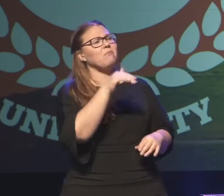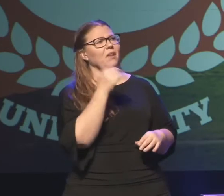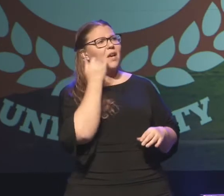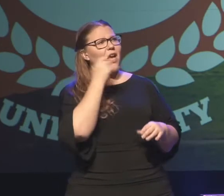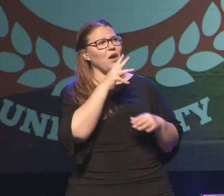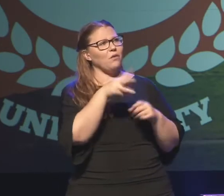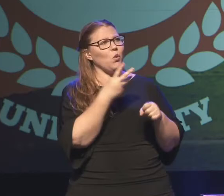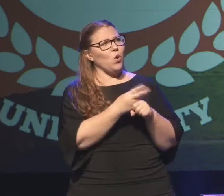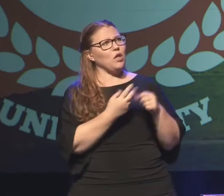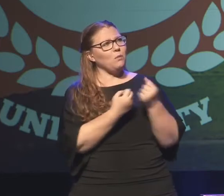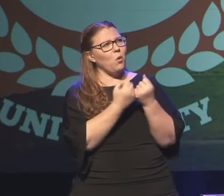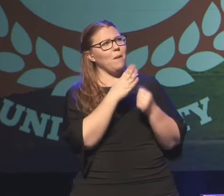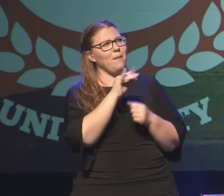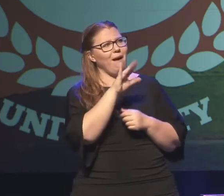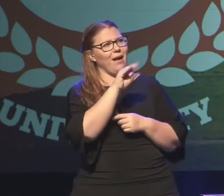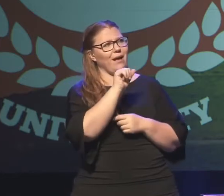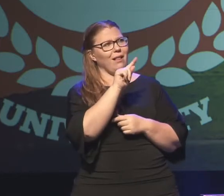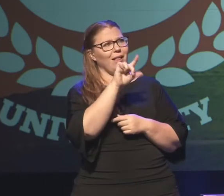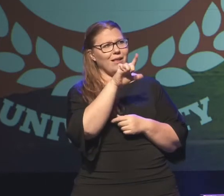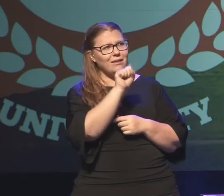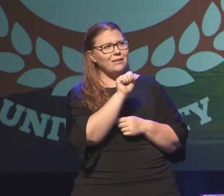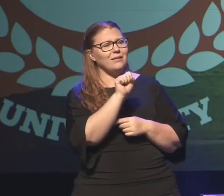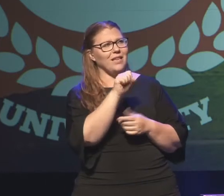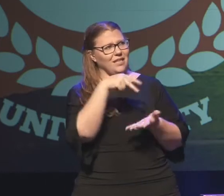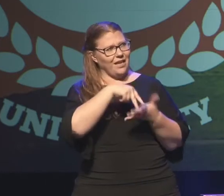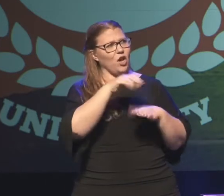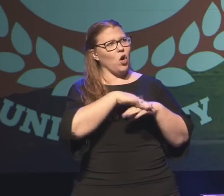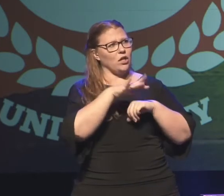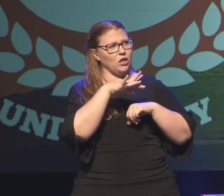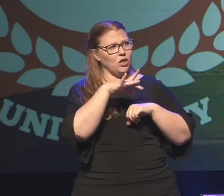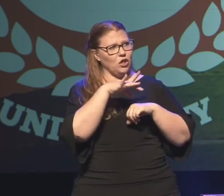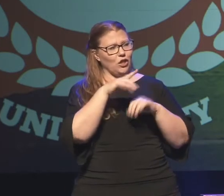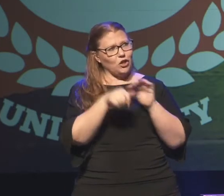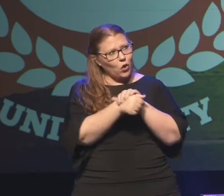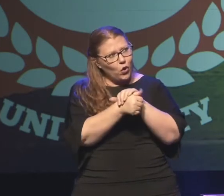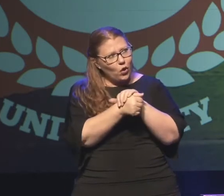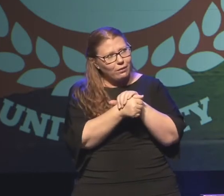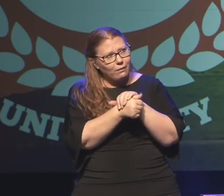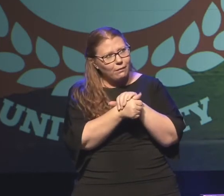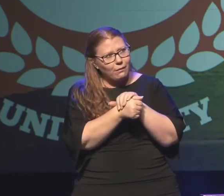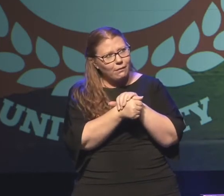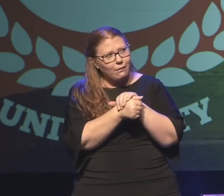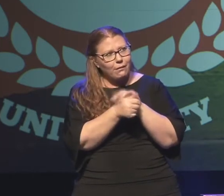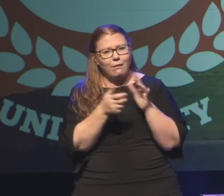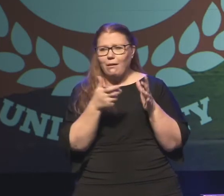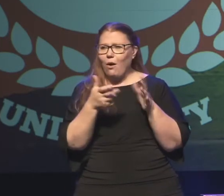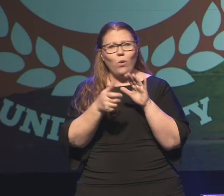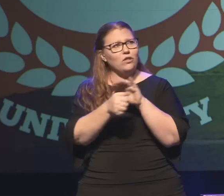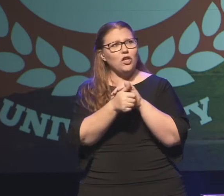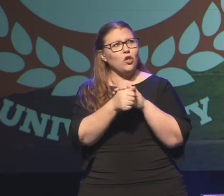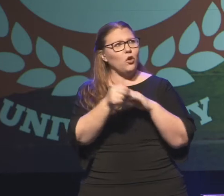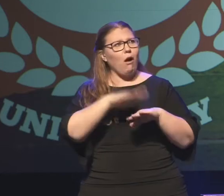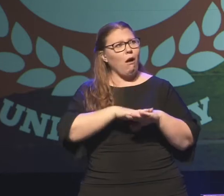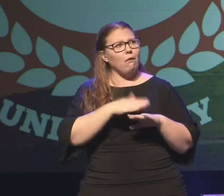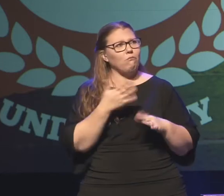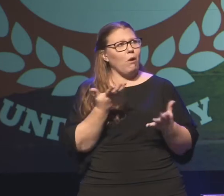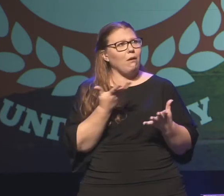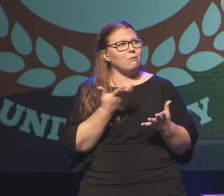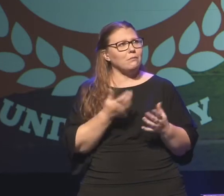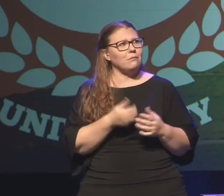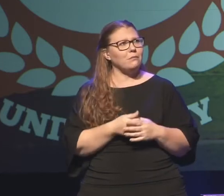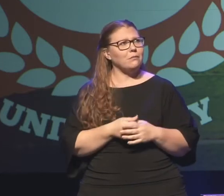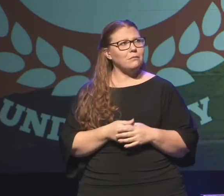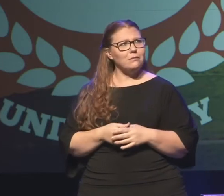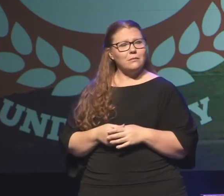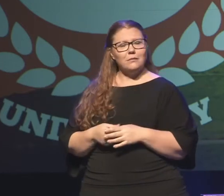world's held up by Atlas, and Atlas is standing on a turtle, what's the next question? What's the turtle standing on? And